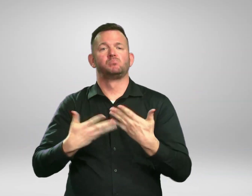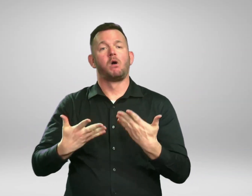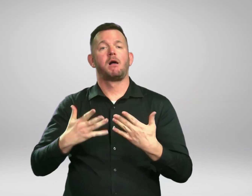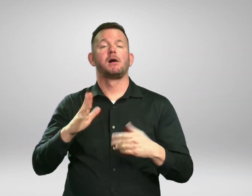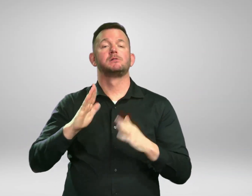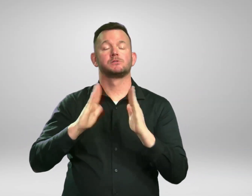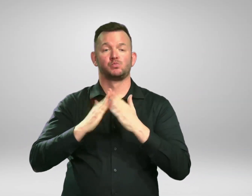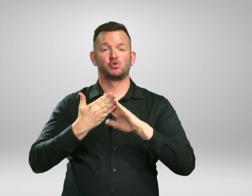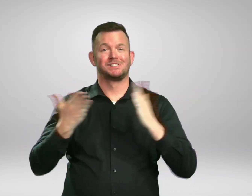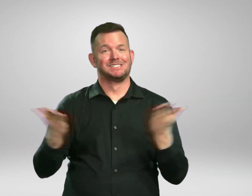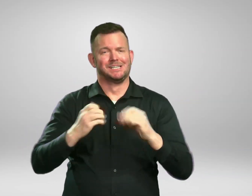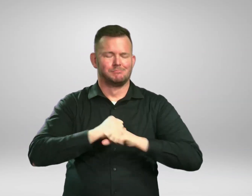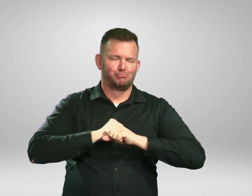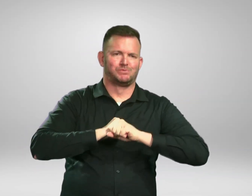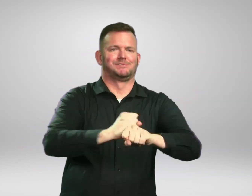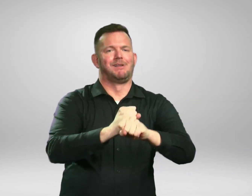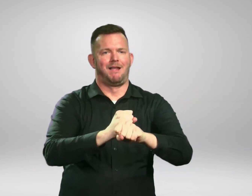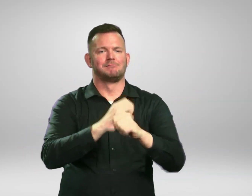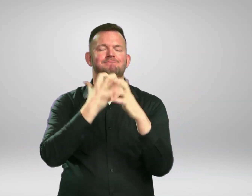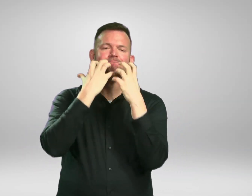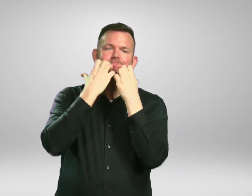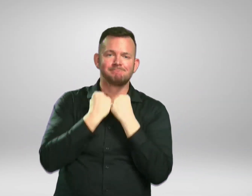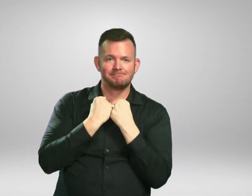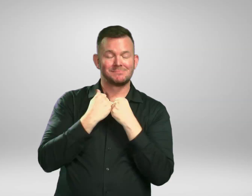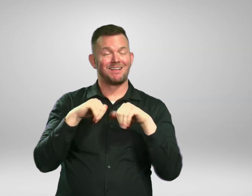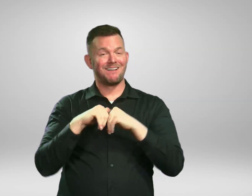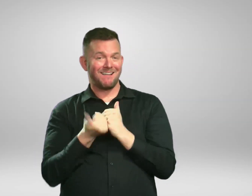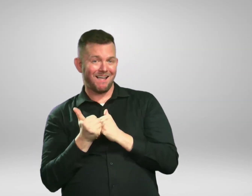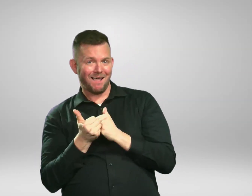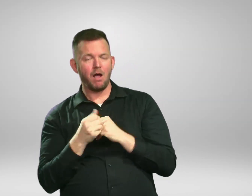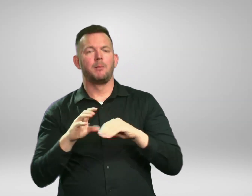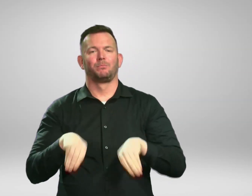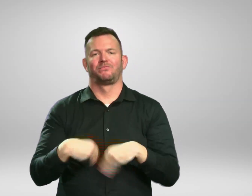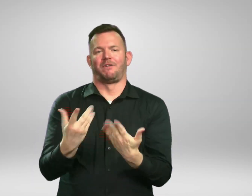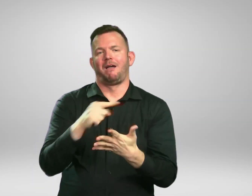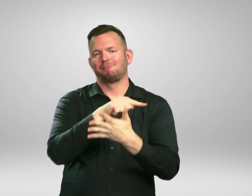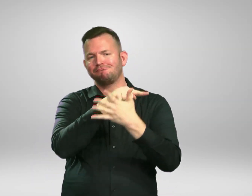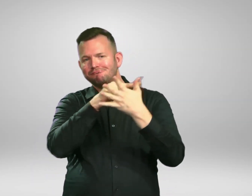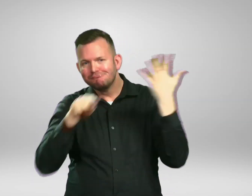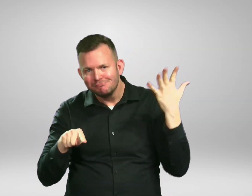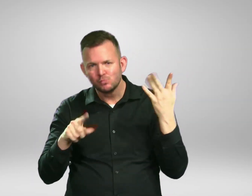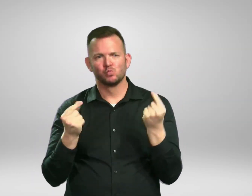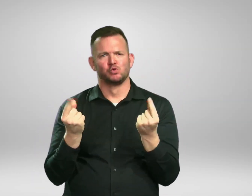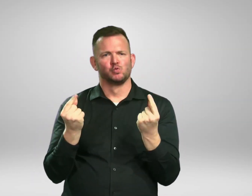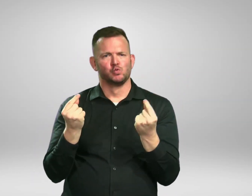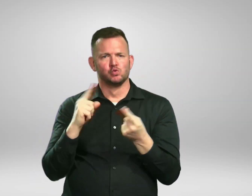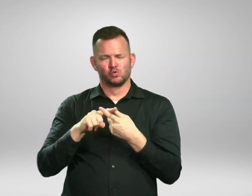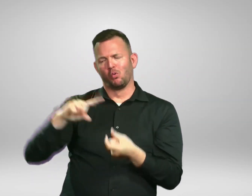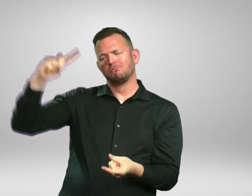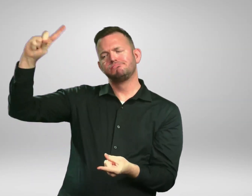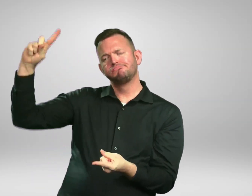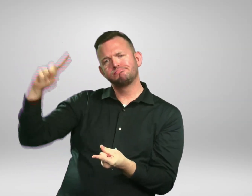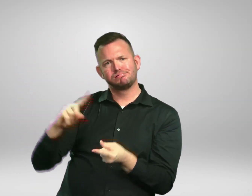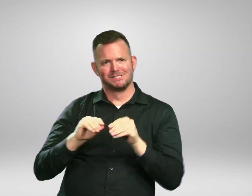making recommendations that are meant to slow the spread of the novel